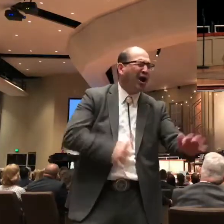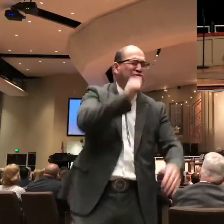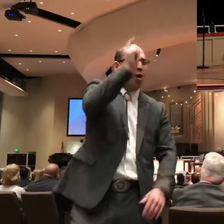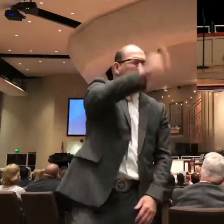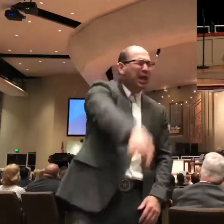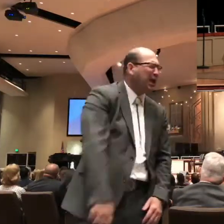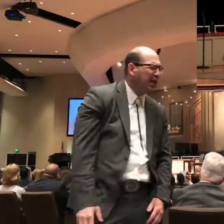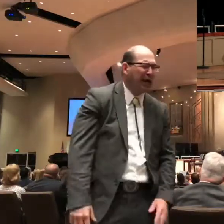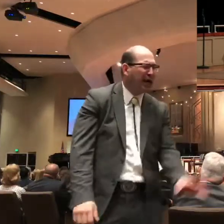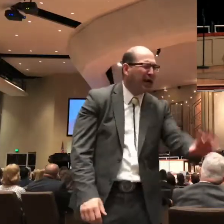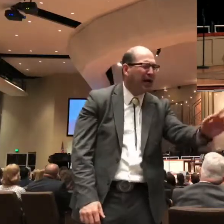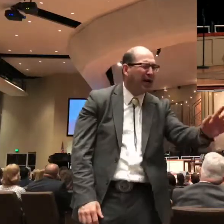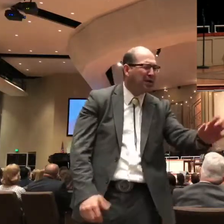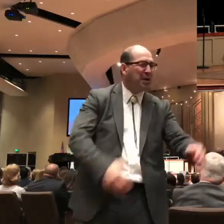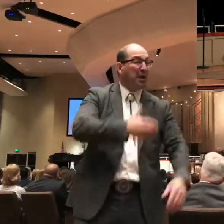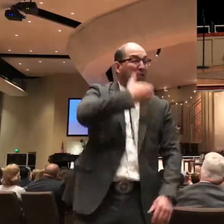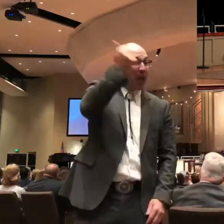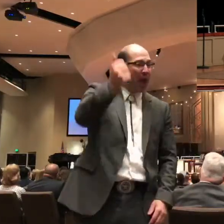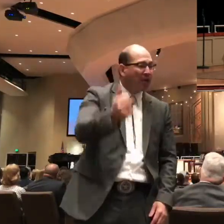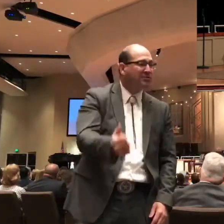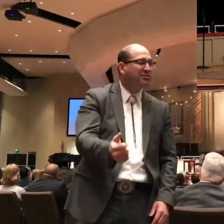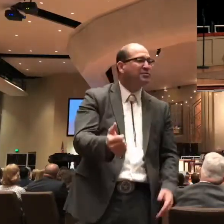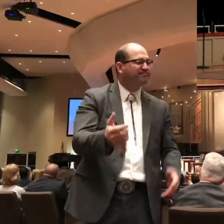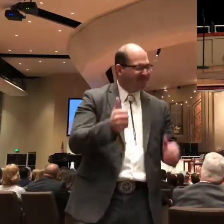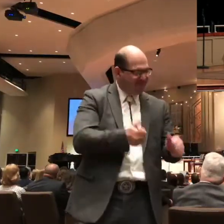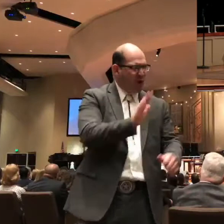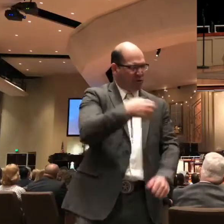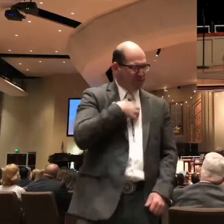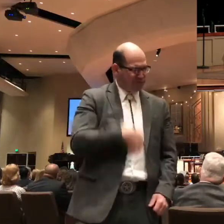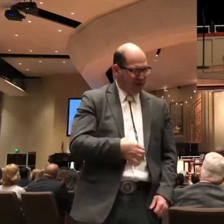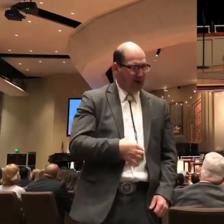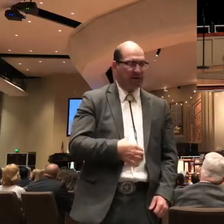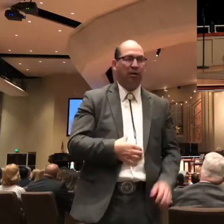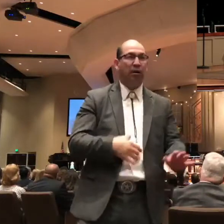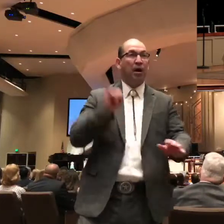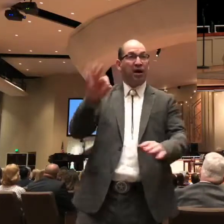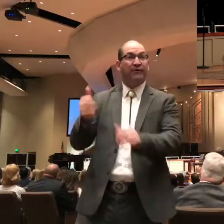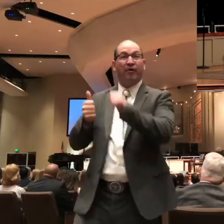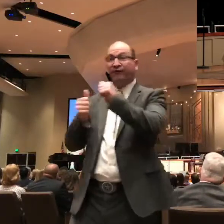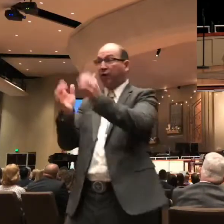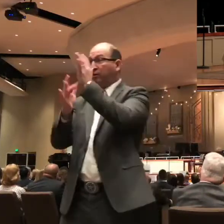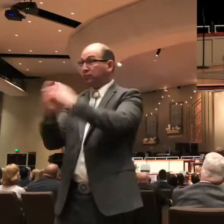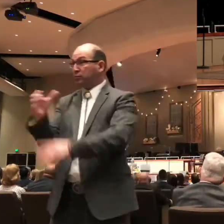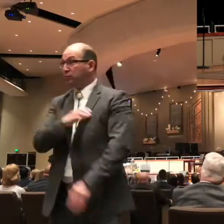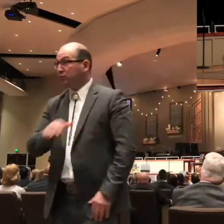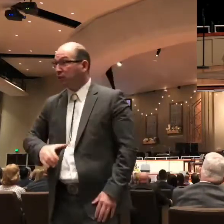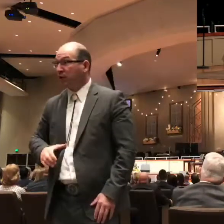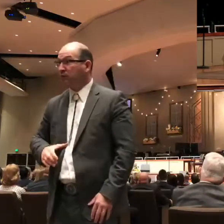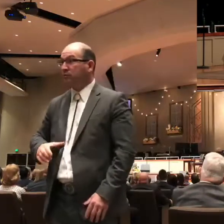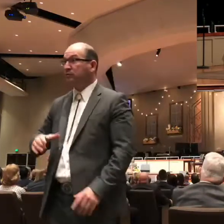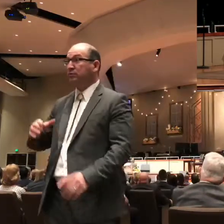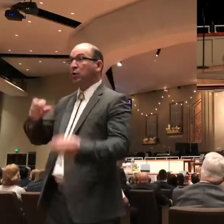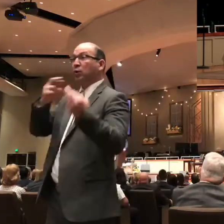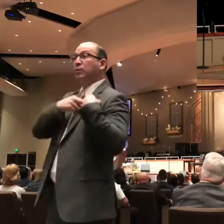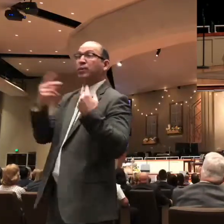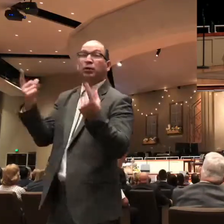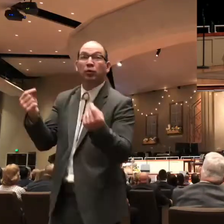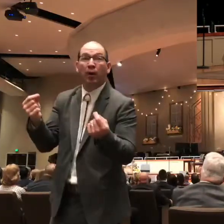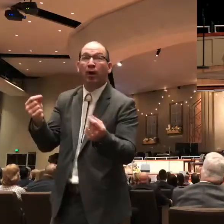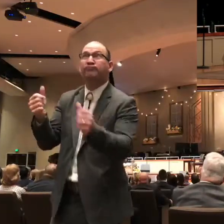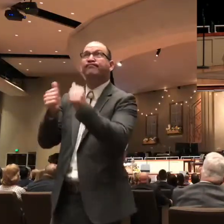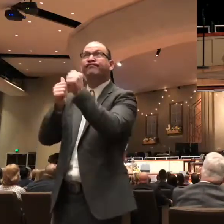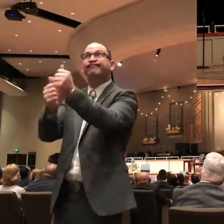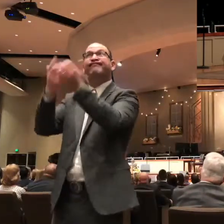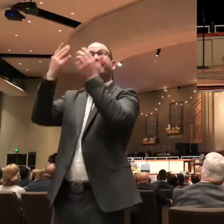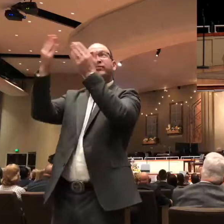a duty. I'm going to tell you something, my friend. If you are a follower of Jesus Christ, your duty is to follow His teaching and to follow His